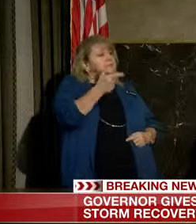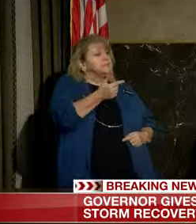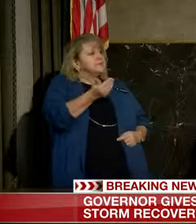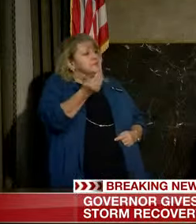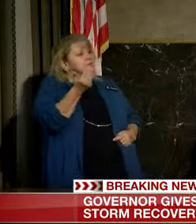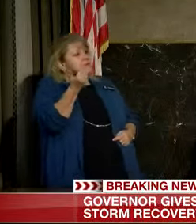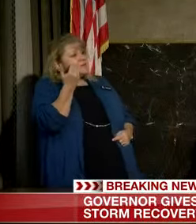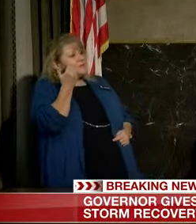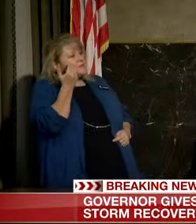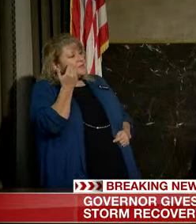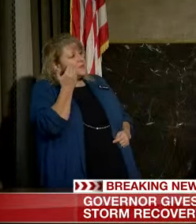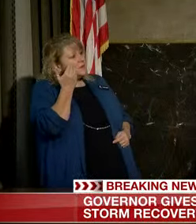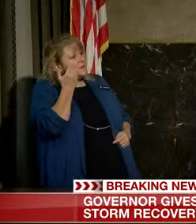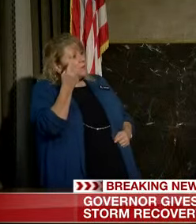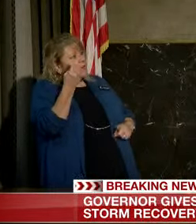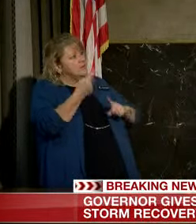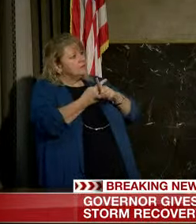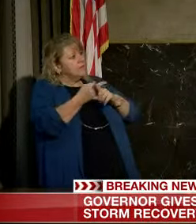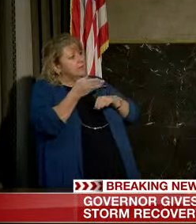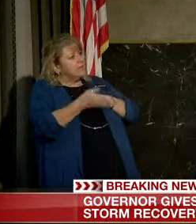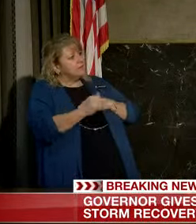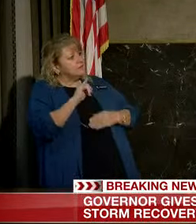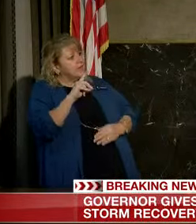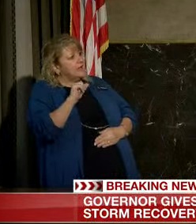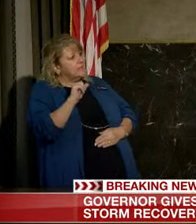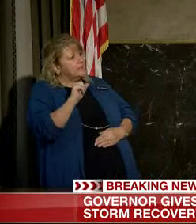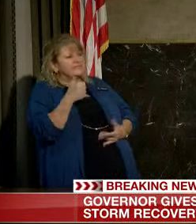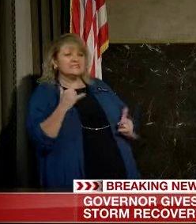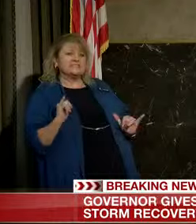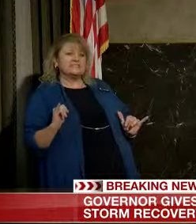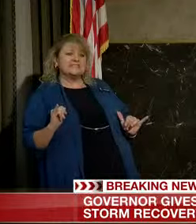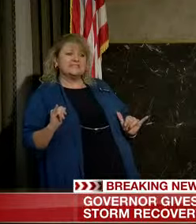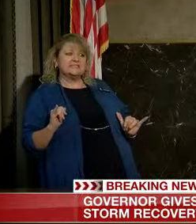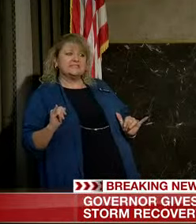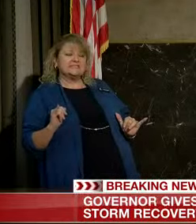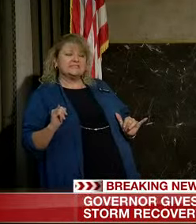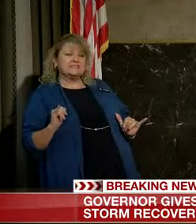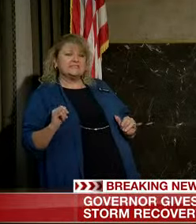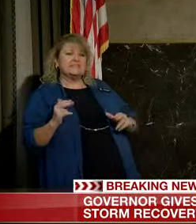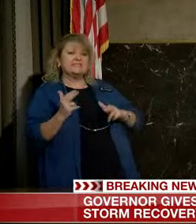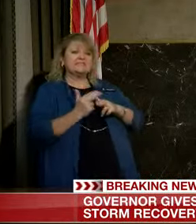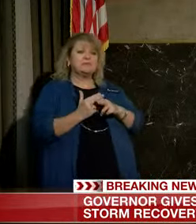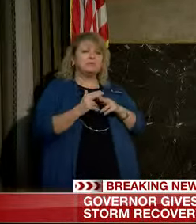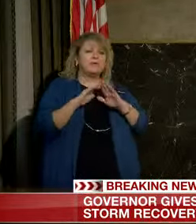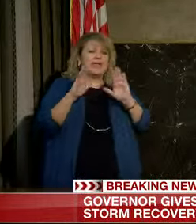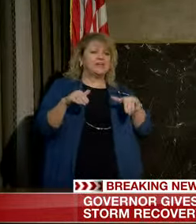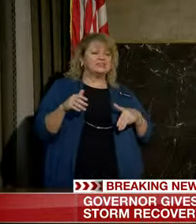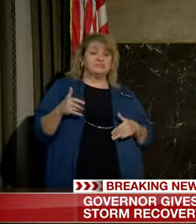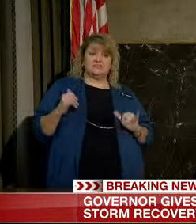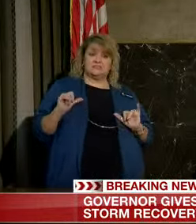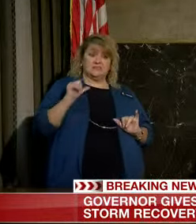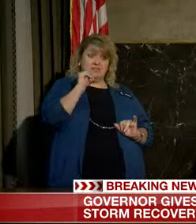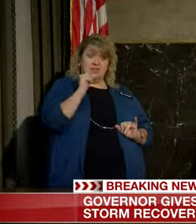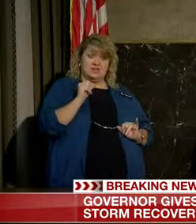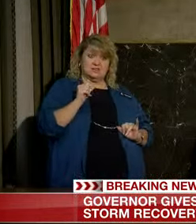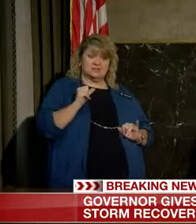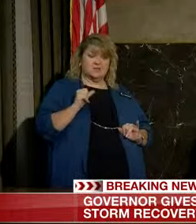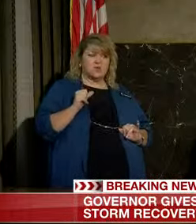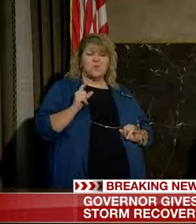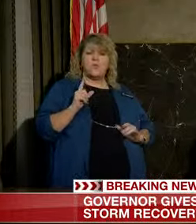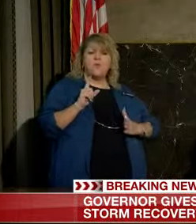month removed from Ida at this point, and it seems like there still isn't a lot of progress on temporary housing, short-term housing for people. What is